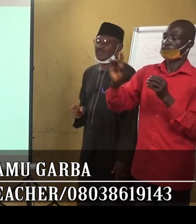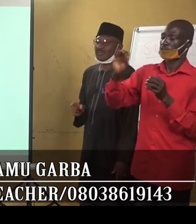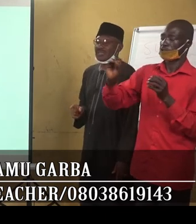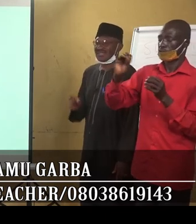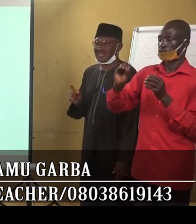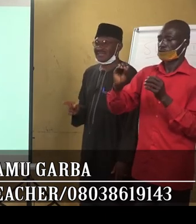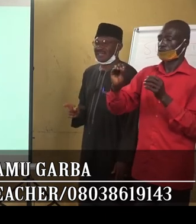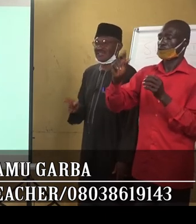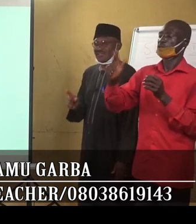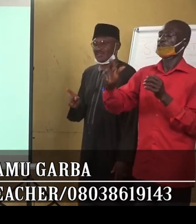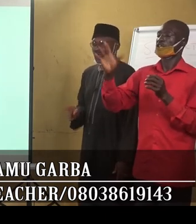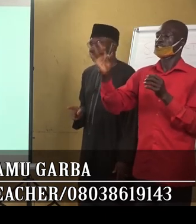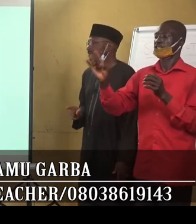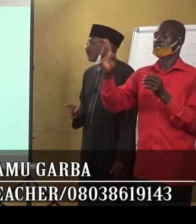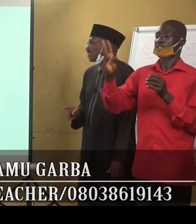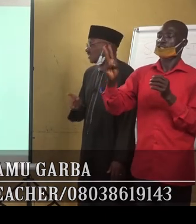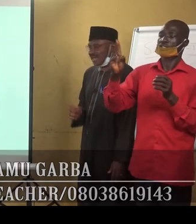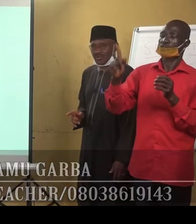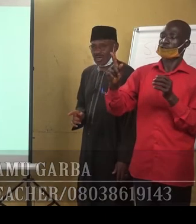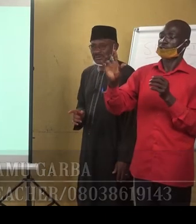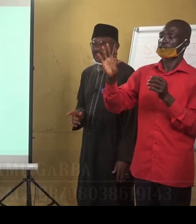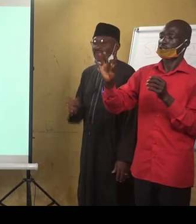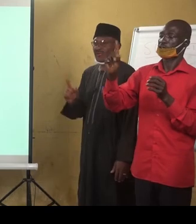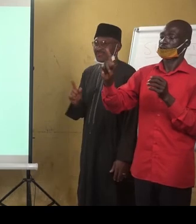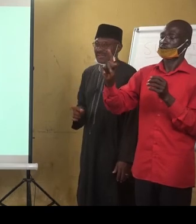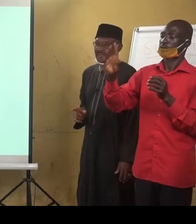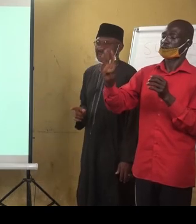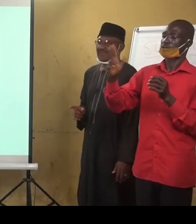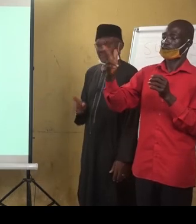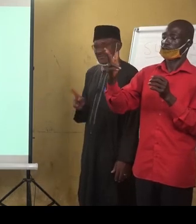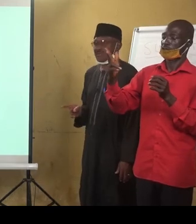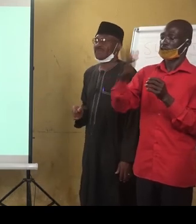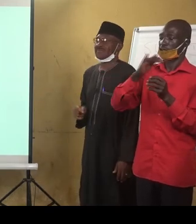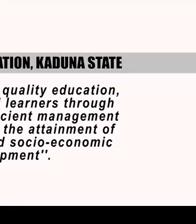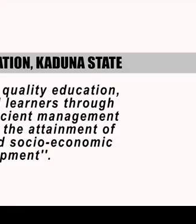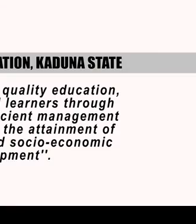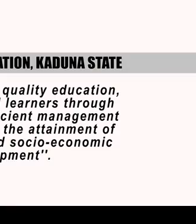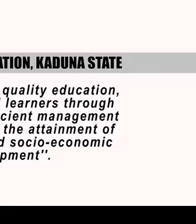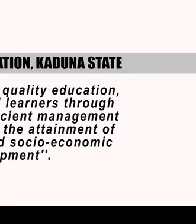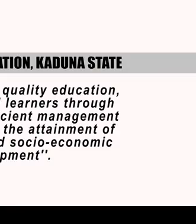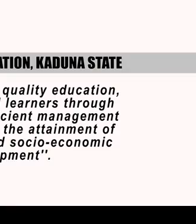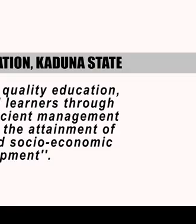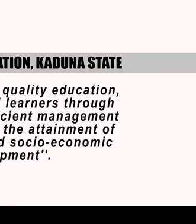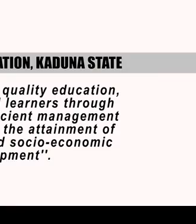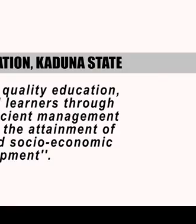080 3861 9143. Thank you.